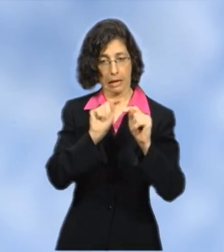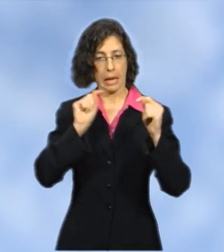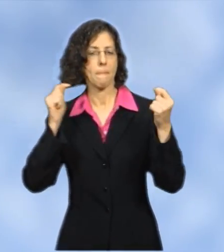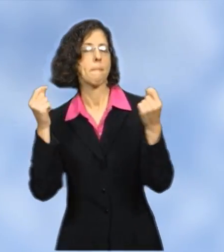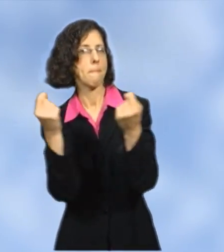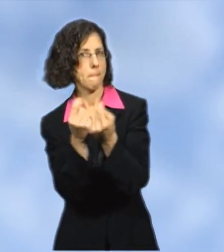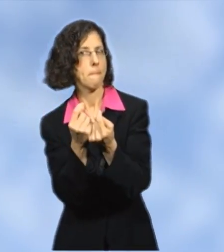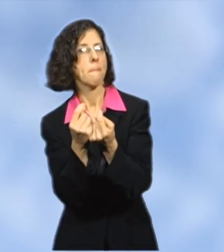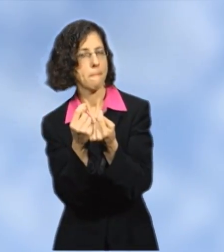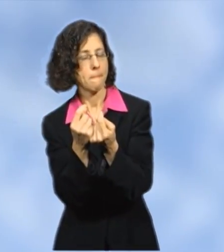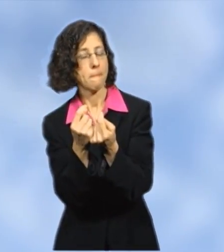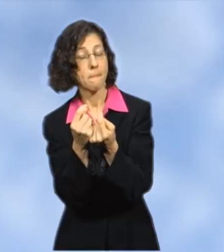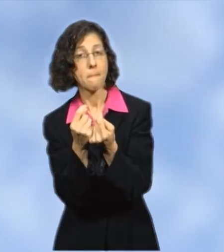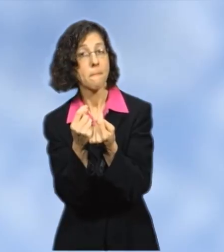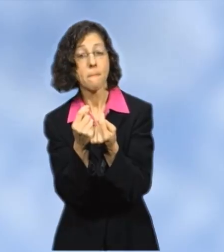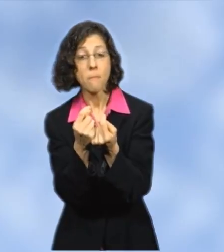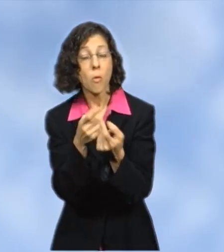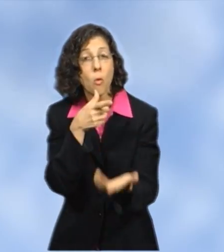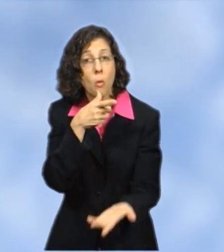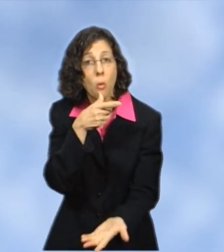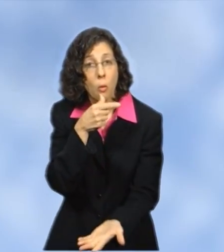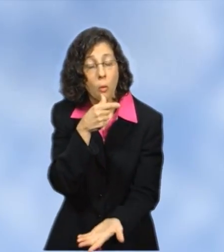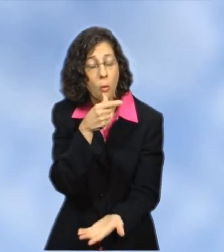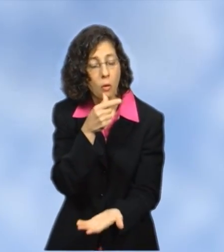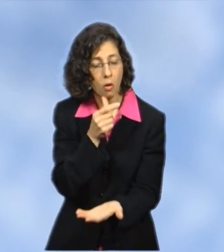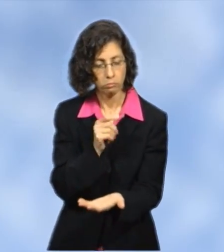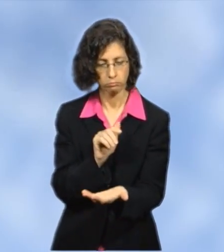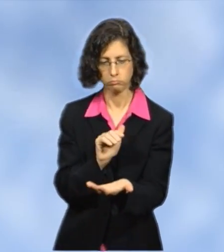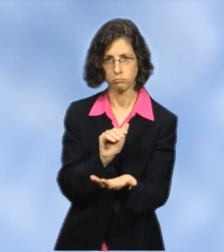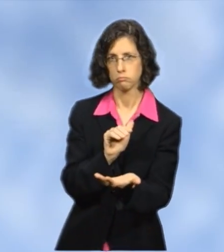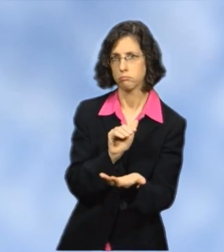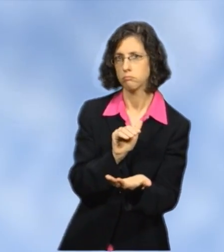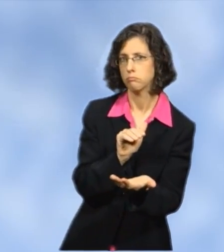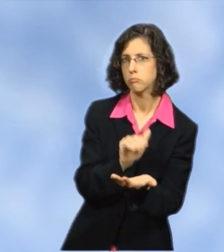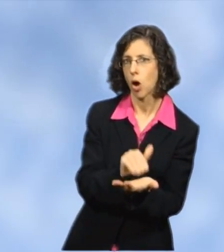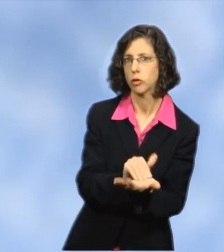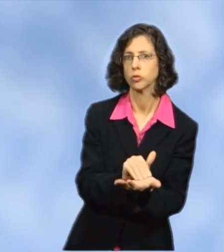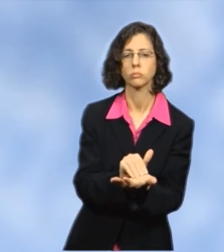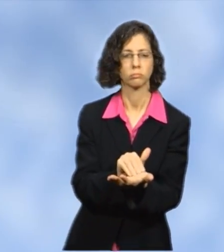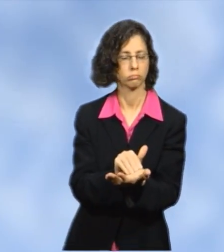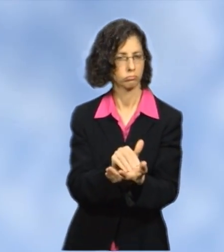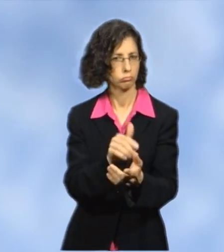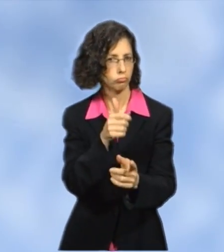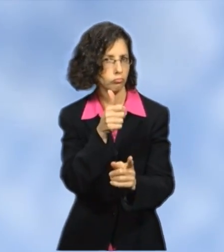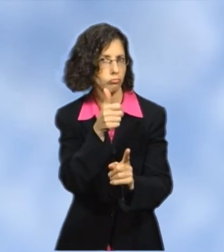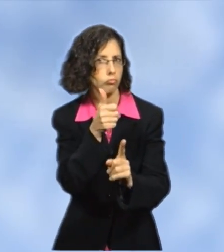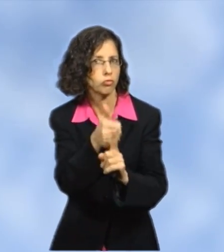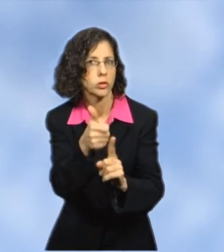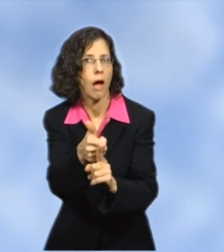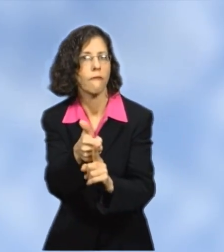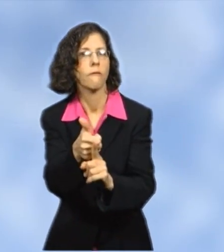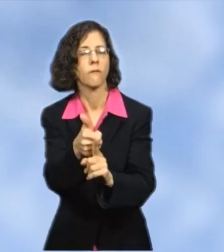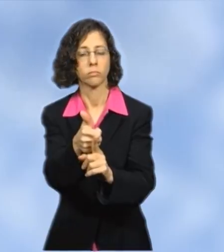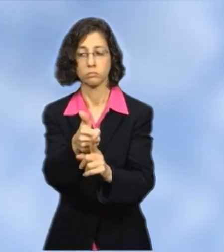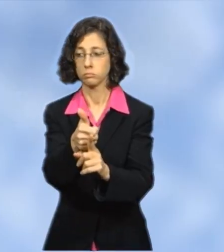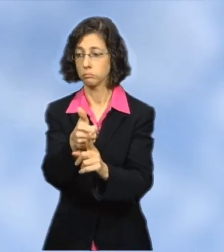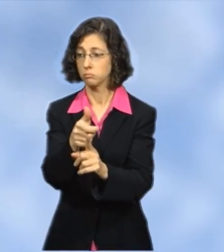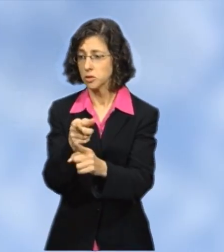Your healthcare team, which includes your doctor, you, and